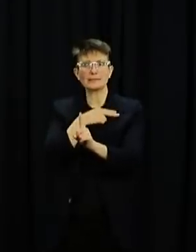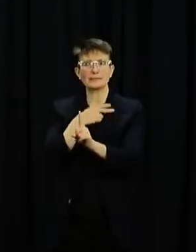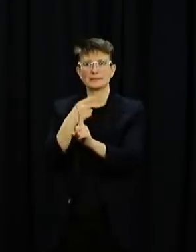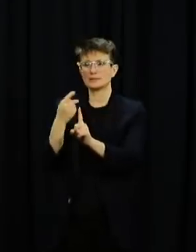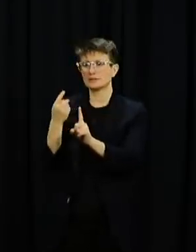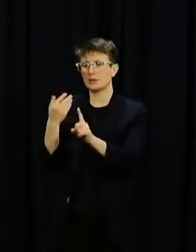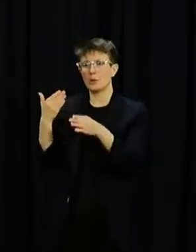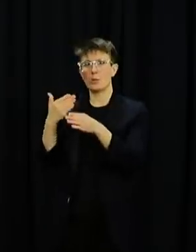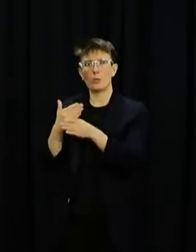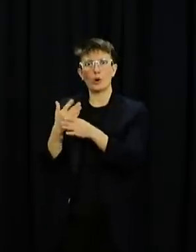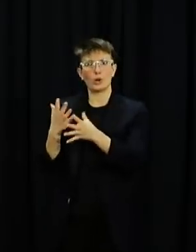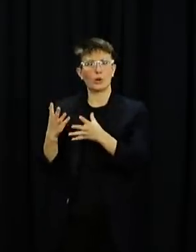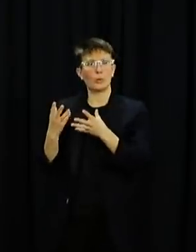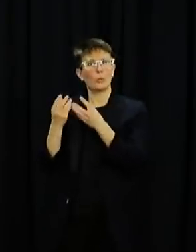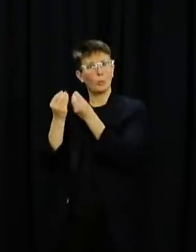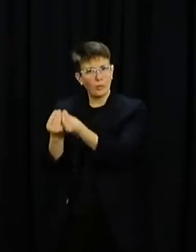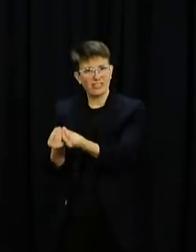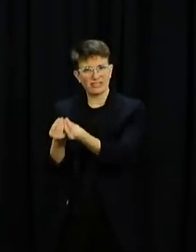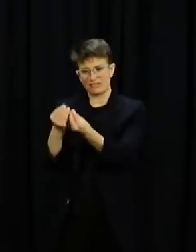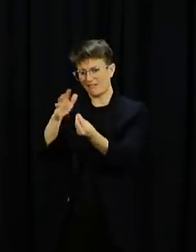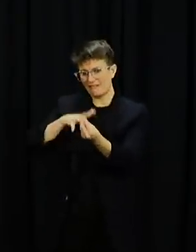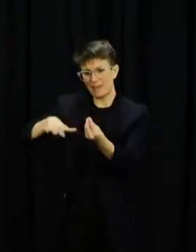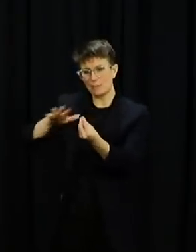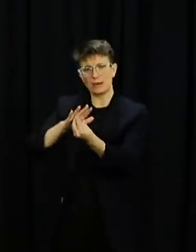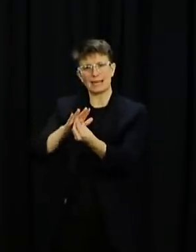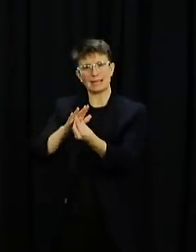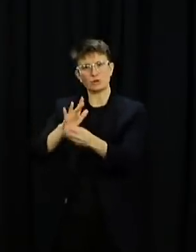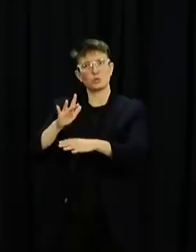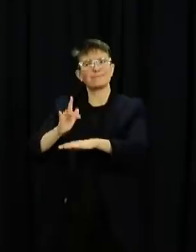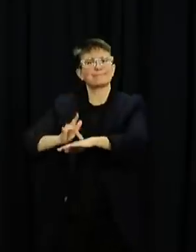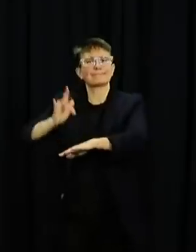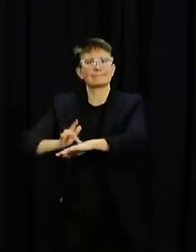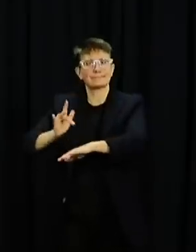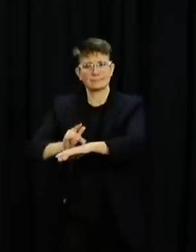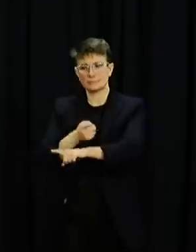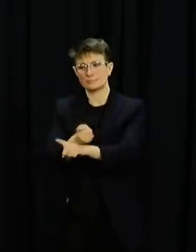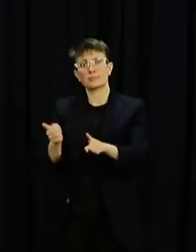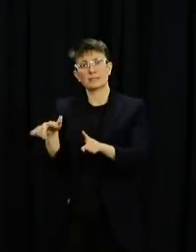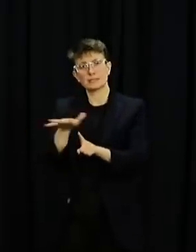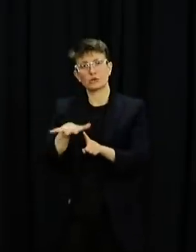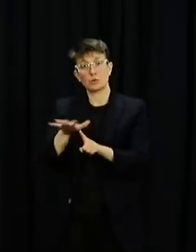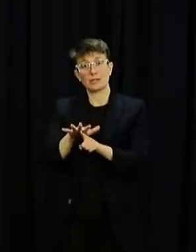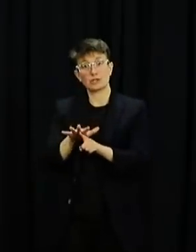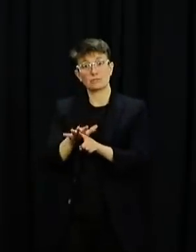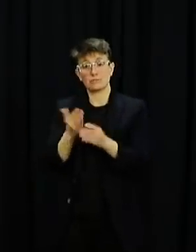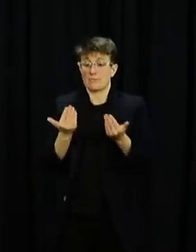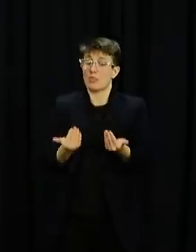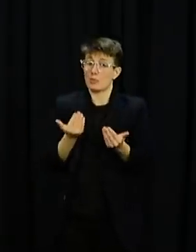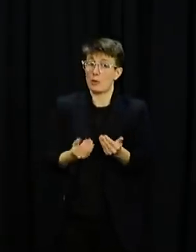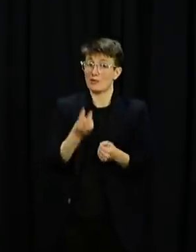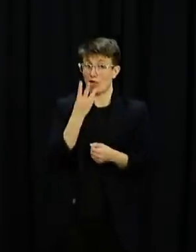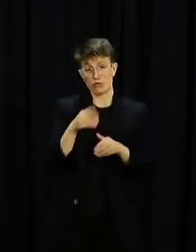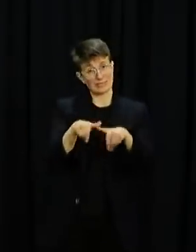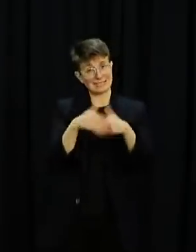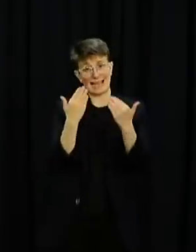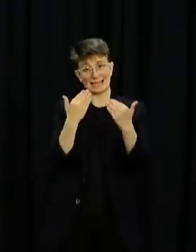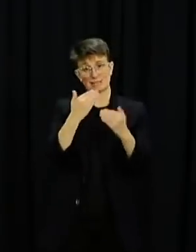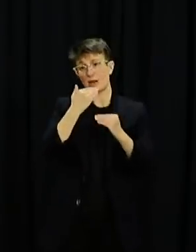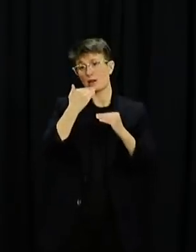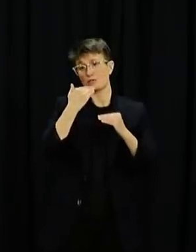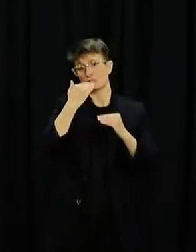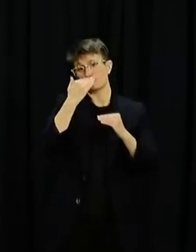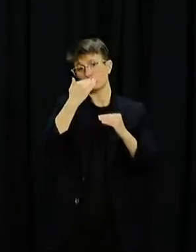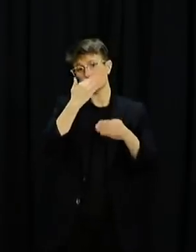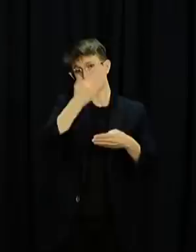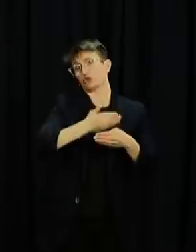are very, very delicate because of all of the grief involved. But again, three days at this stage, we're asking for those restrictions.